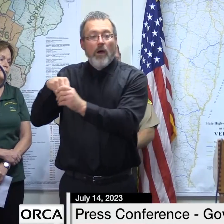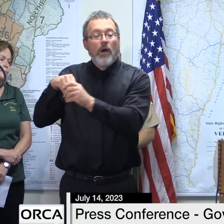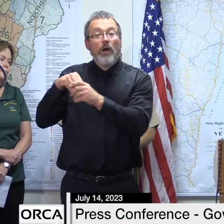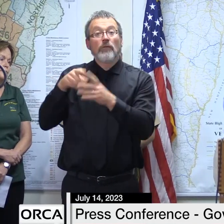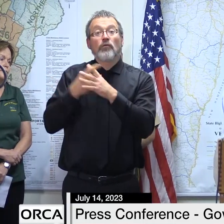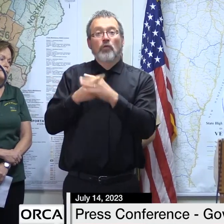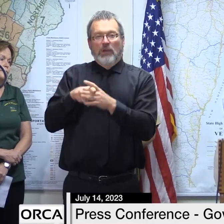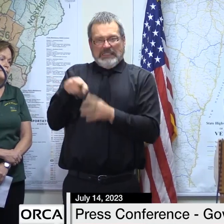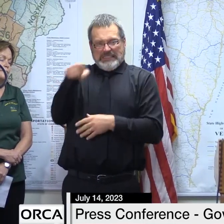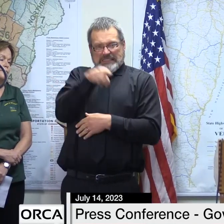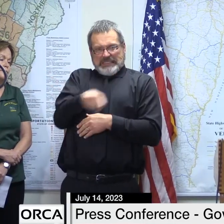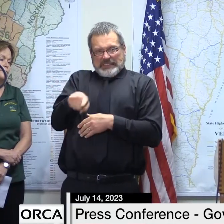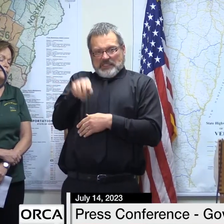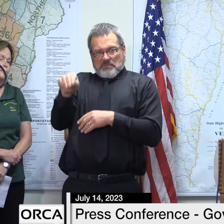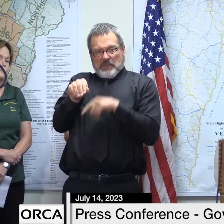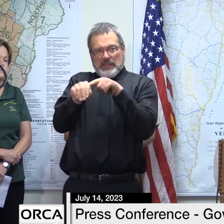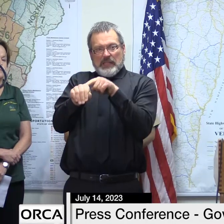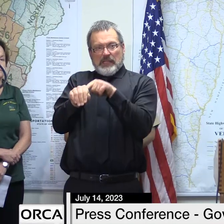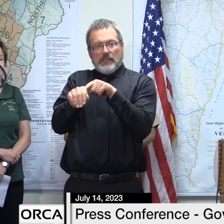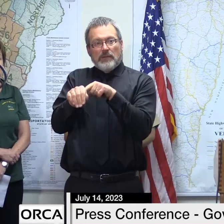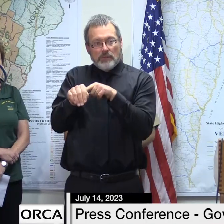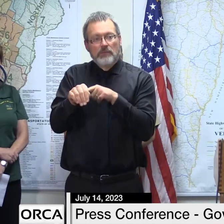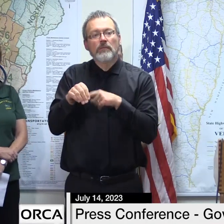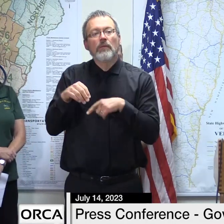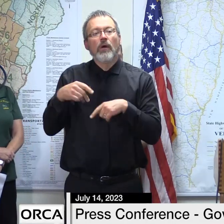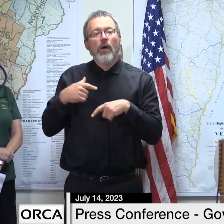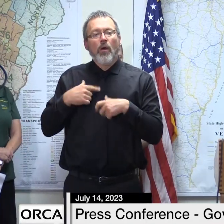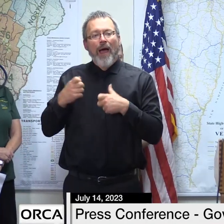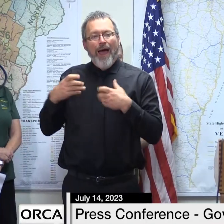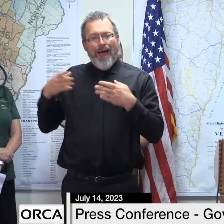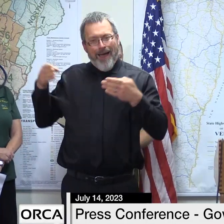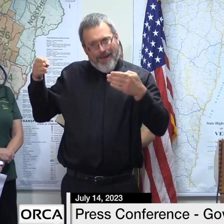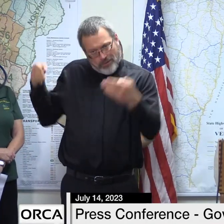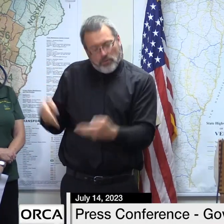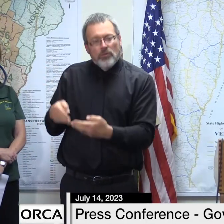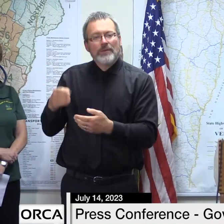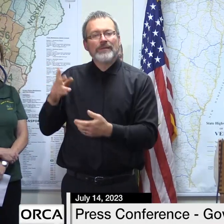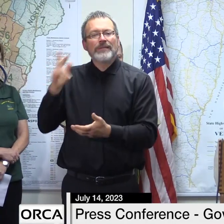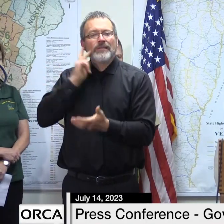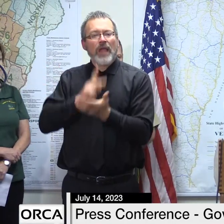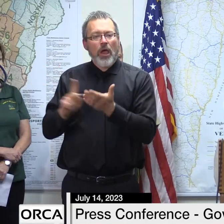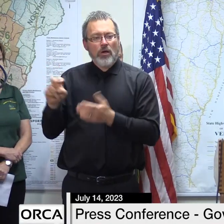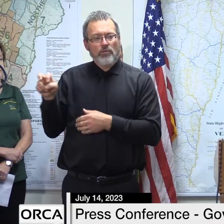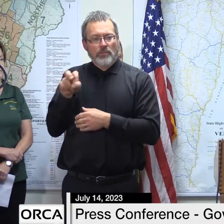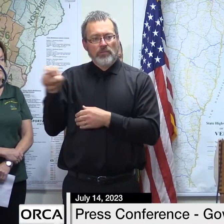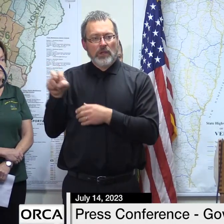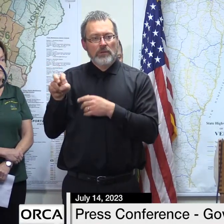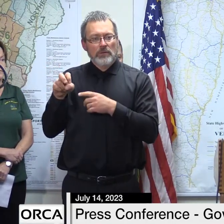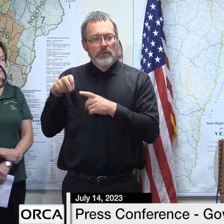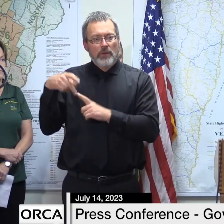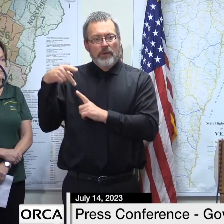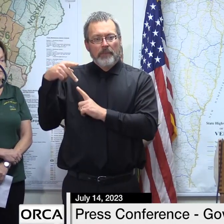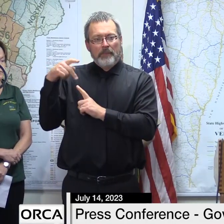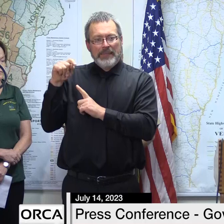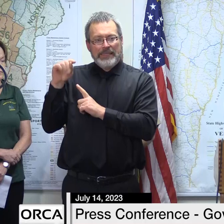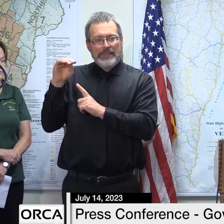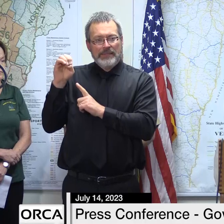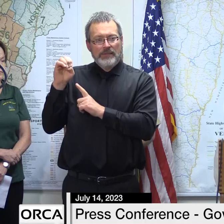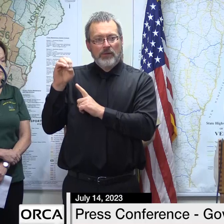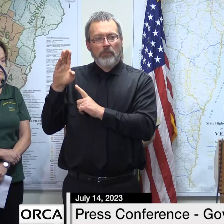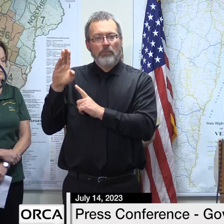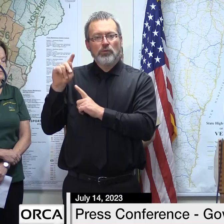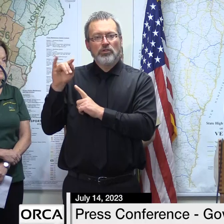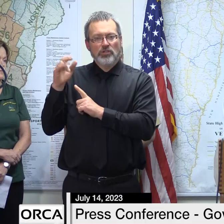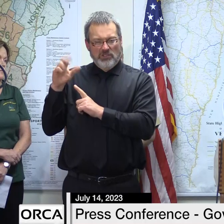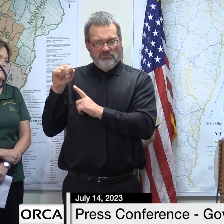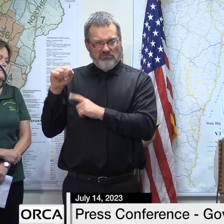I'll be welcoming the U.S. Secretary of Transportation, Pete Buttigieg, to Vermont, and we'll survey impacted